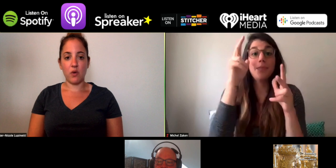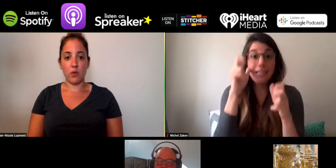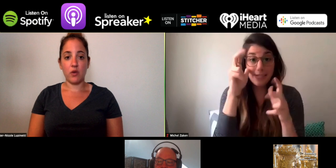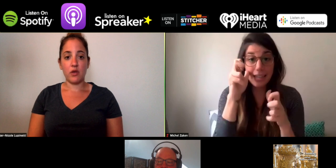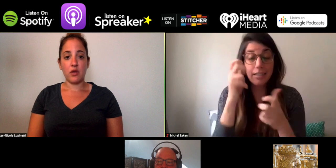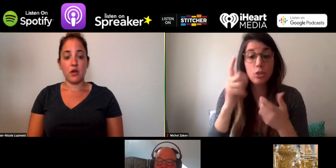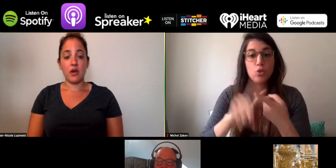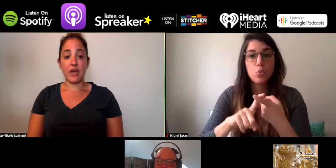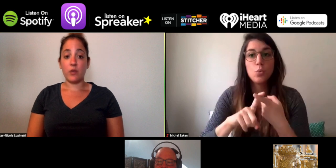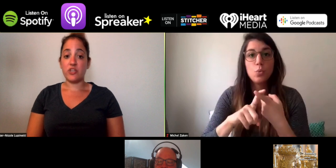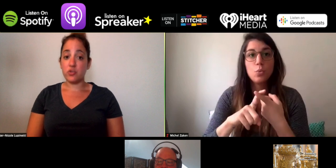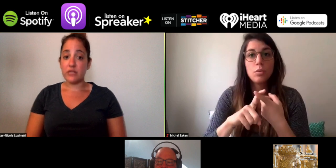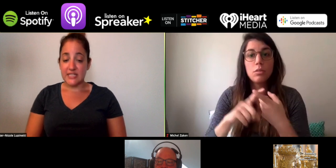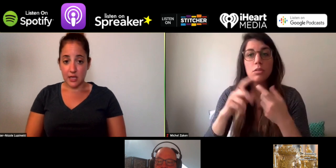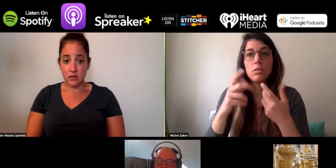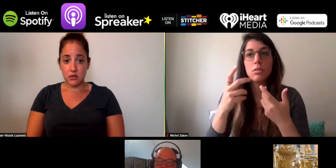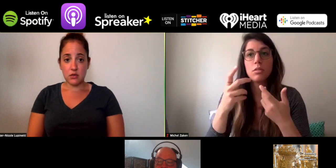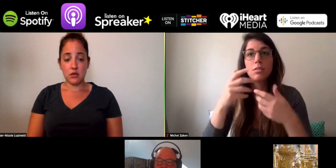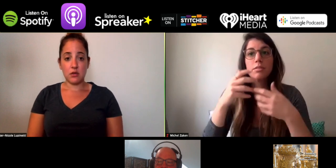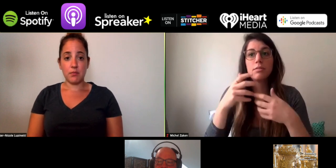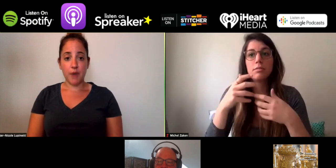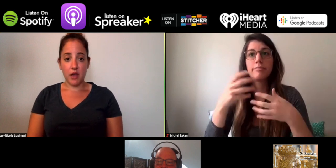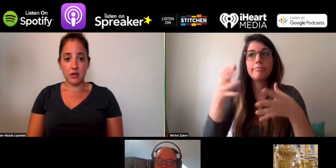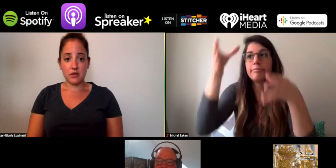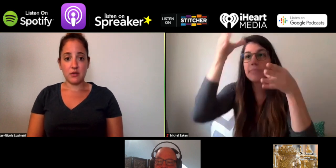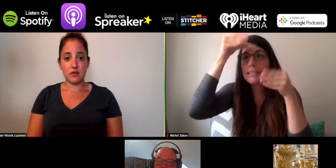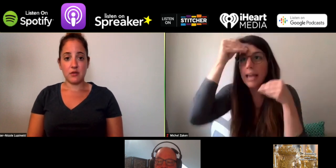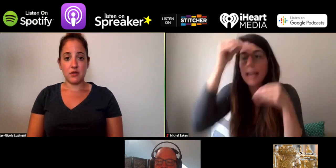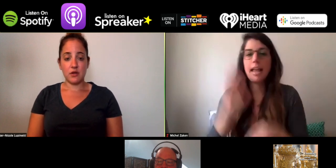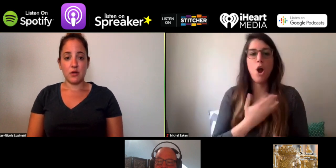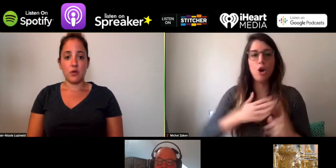So again, we do listen, but